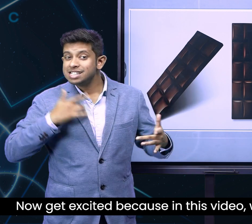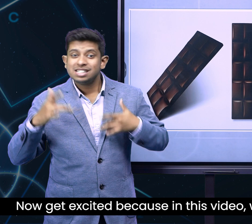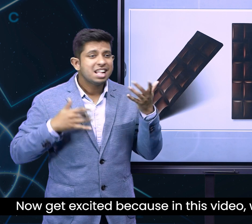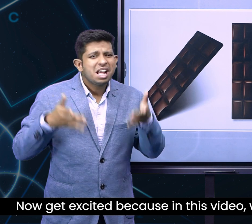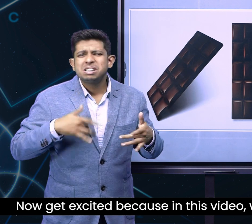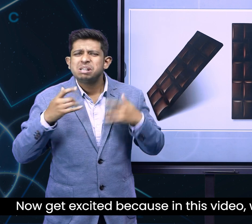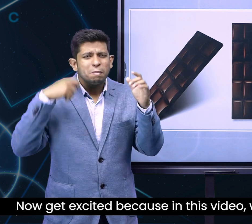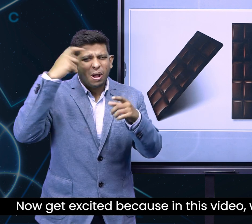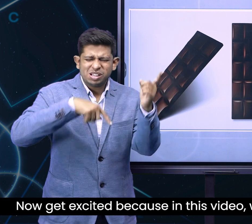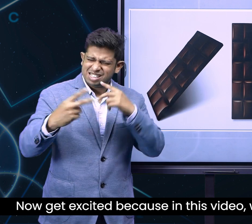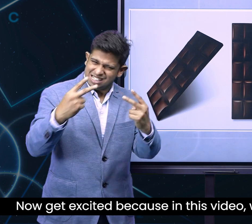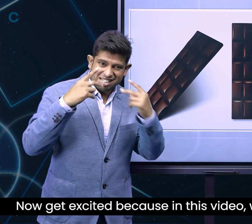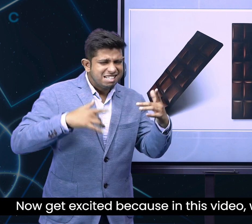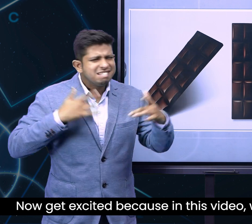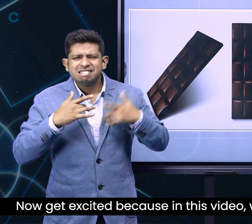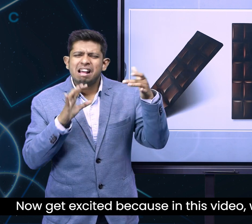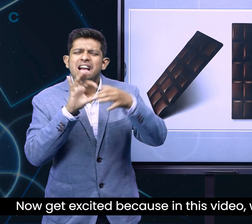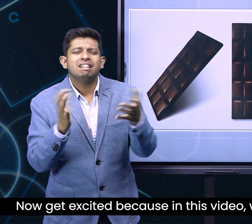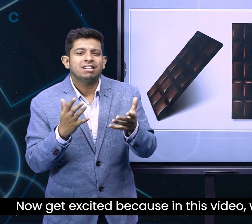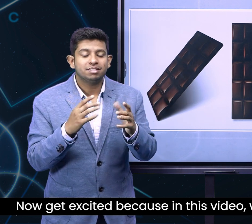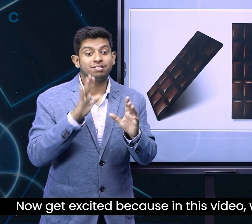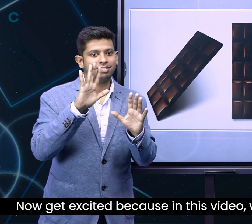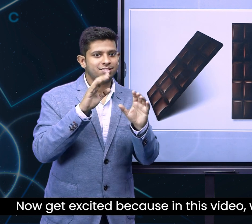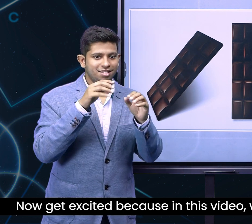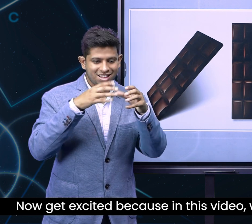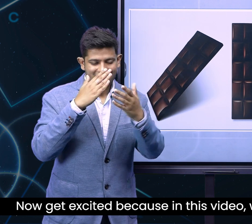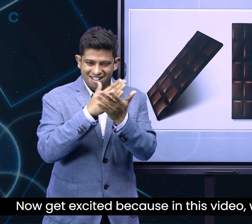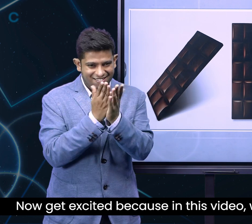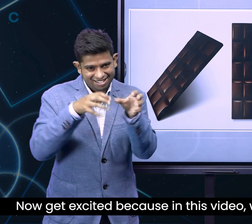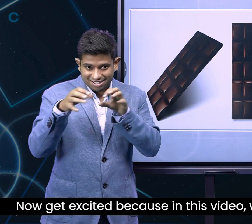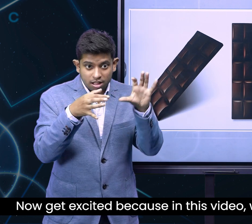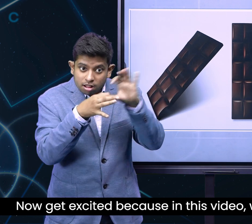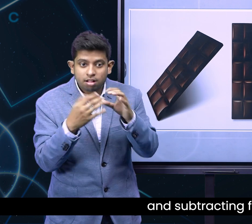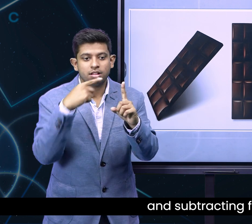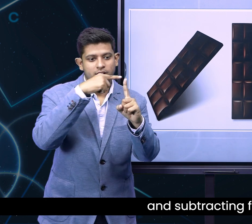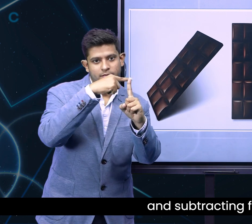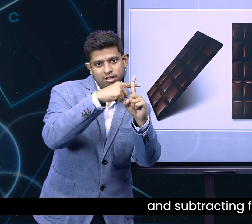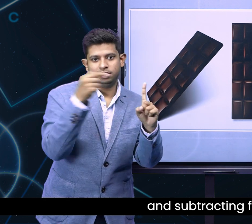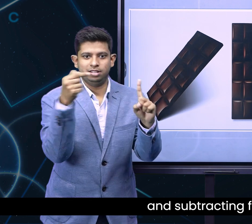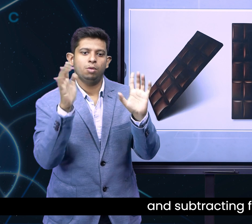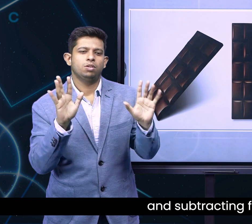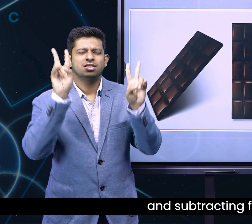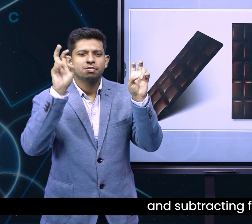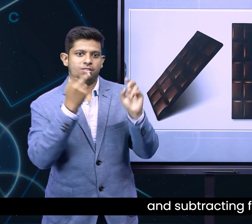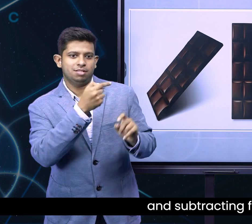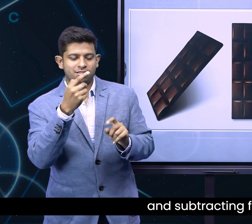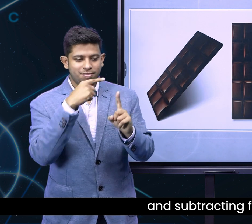Now get excited because in this video we are going to dive into adding and subtracting fractions.